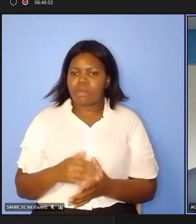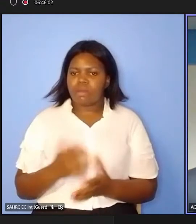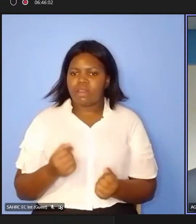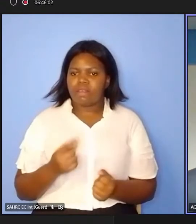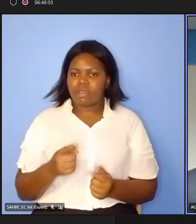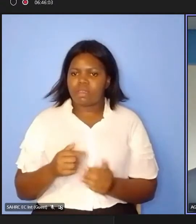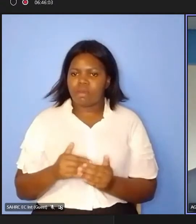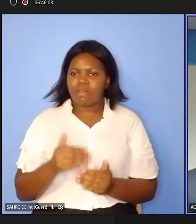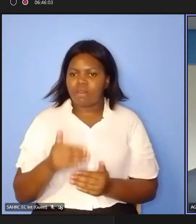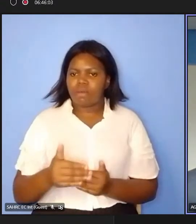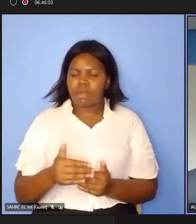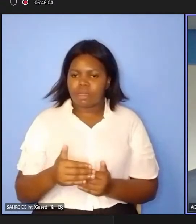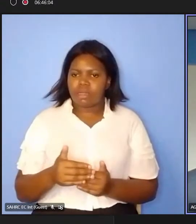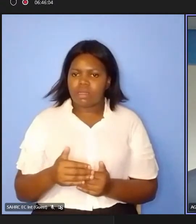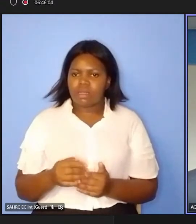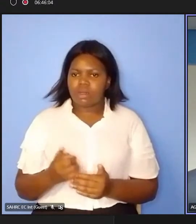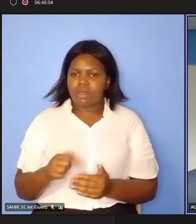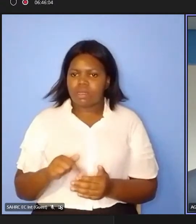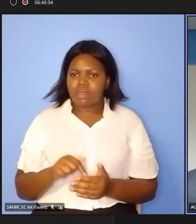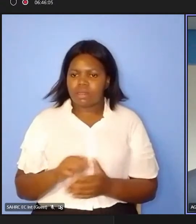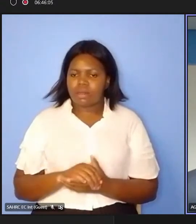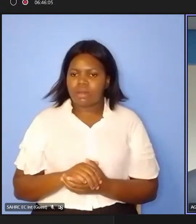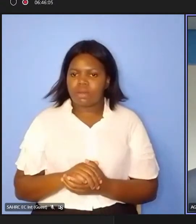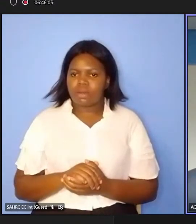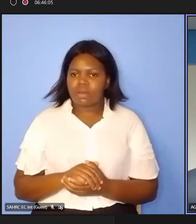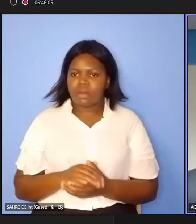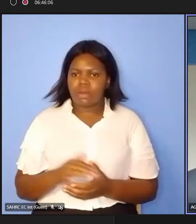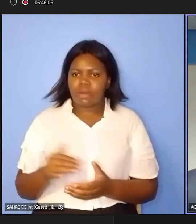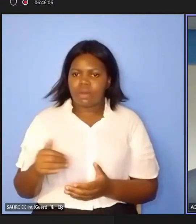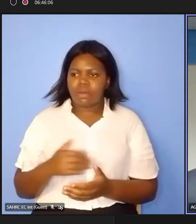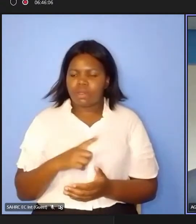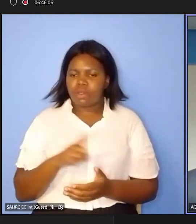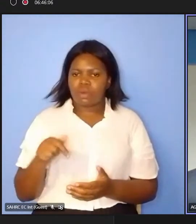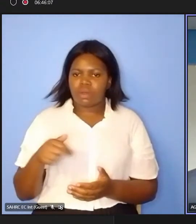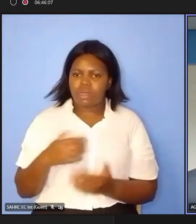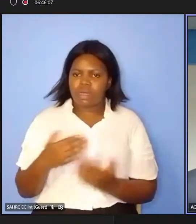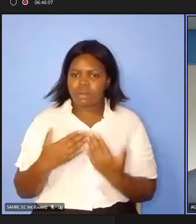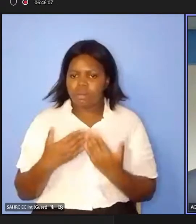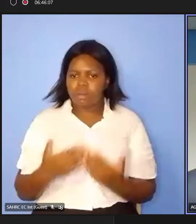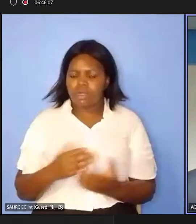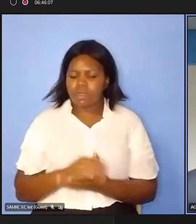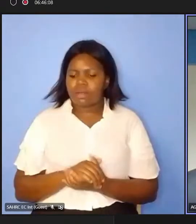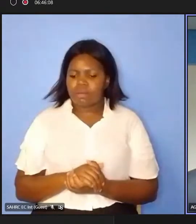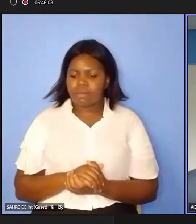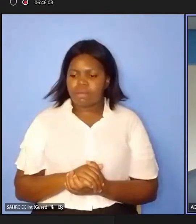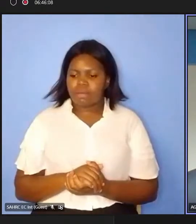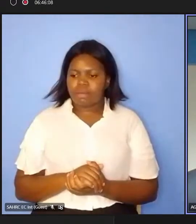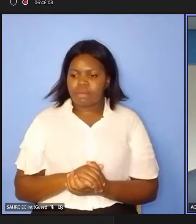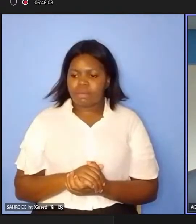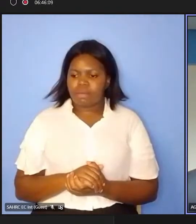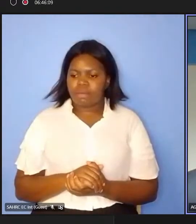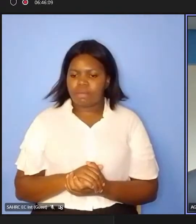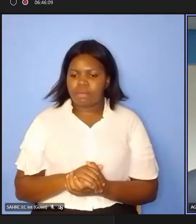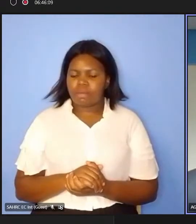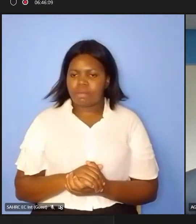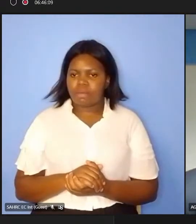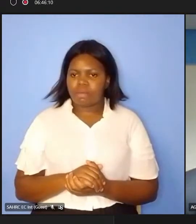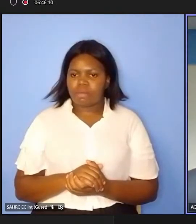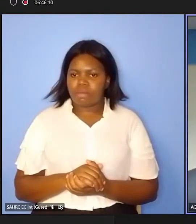just wanted to make the point that I think we should apply pressure both on national and the Western Cape Education Department,